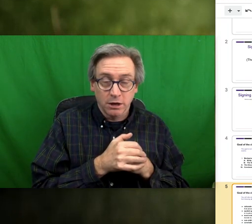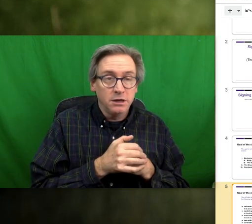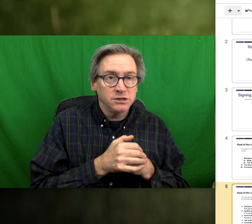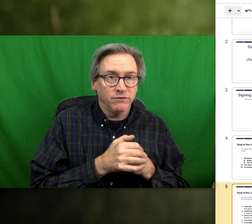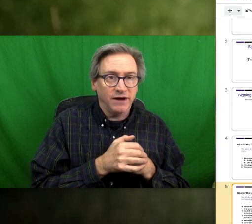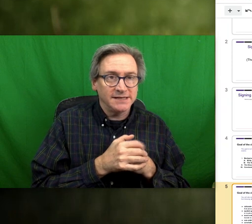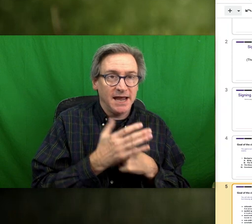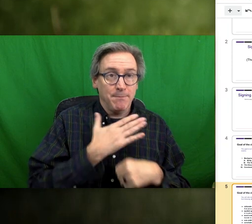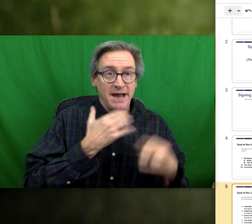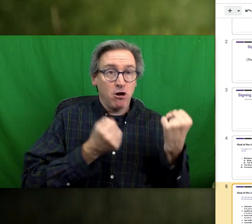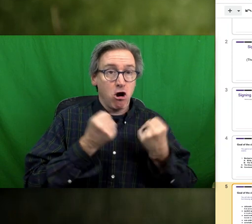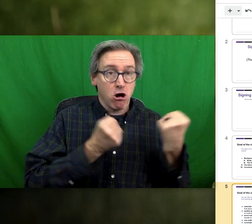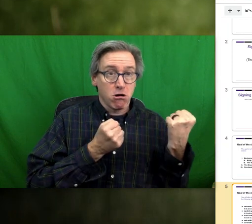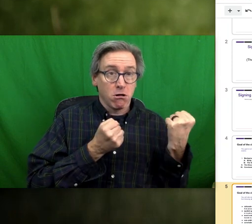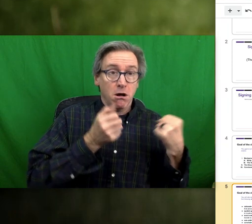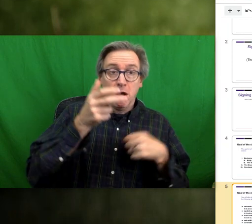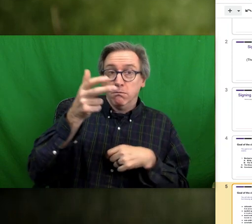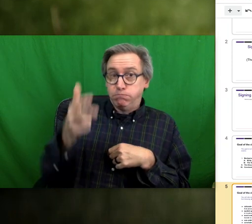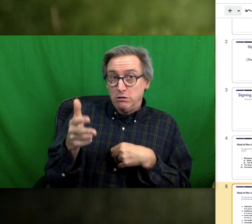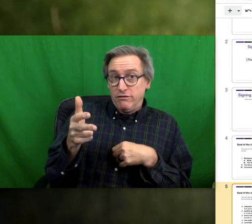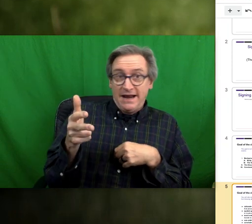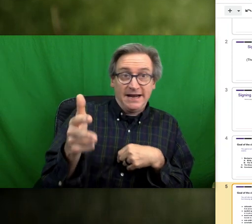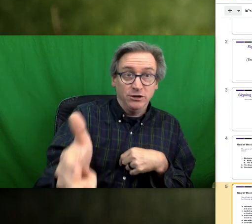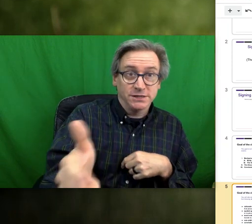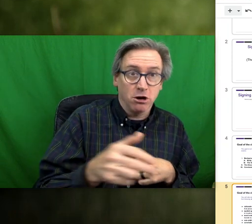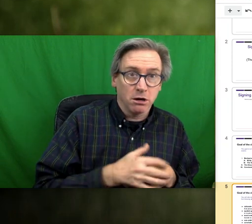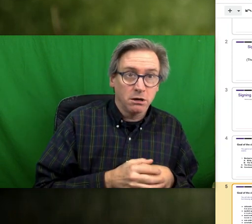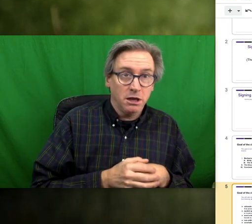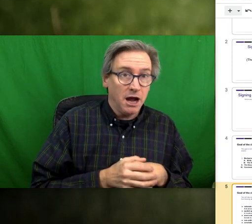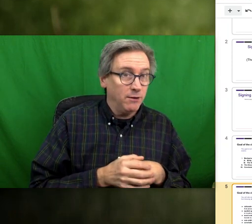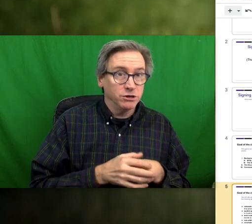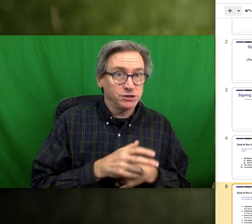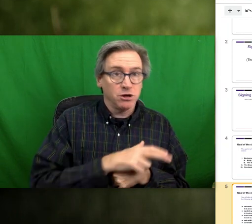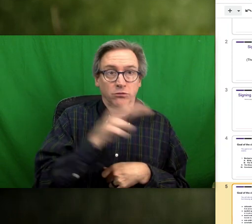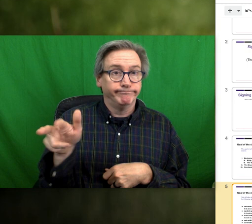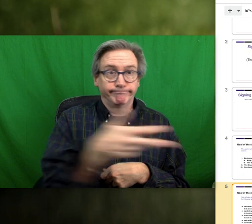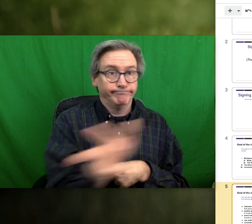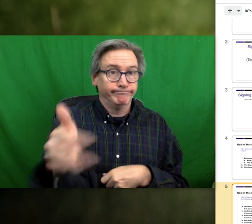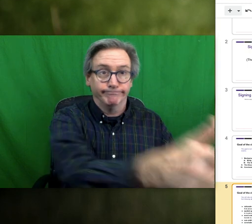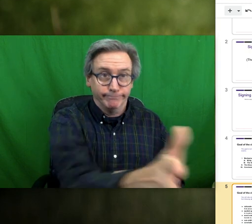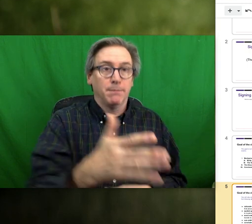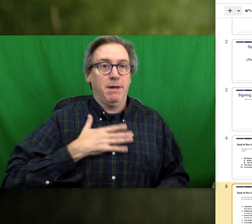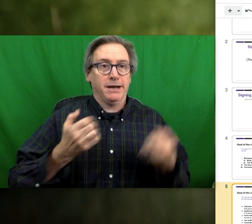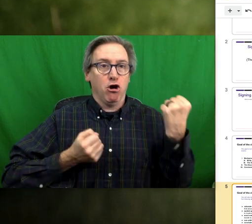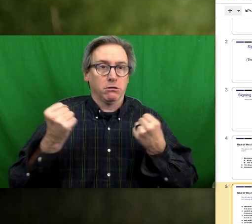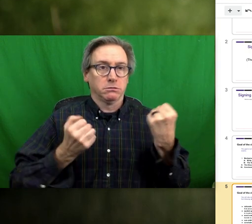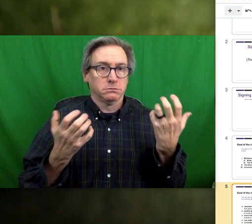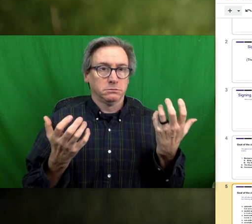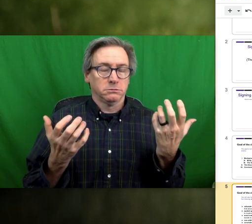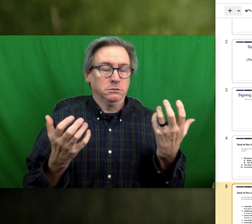work. So if I say my car, then I can use the car. I wouldn't just go, my